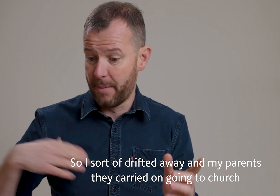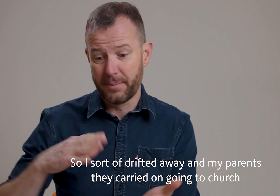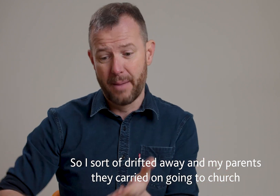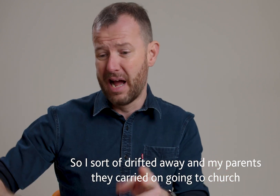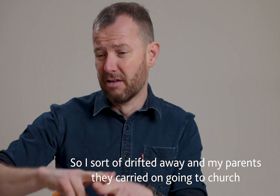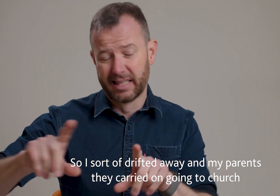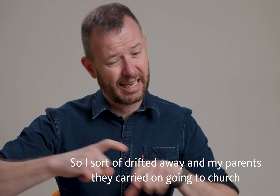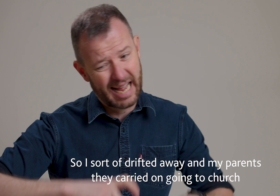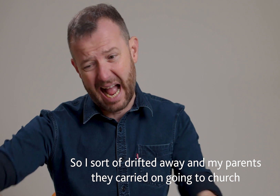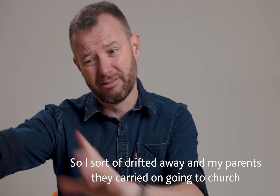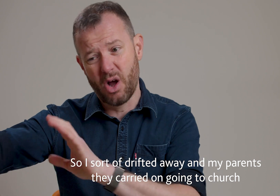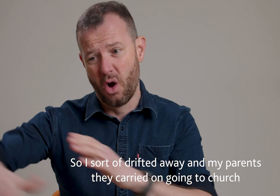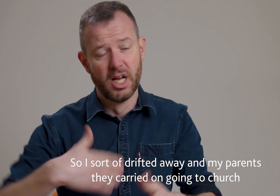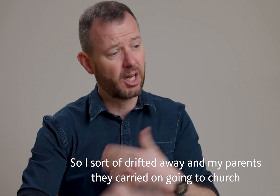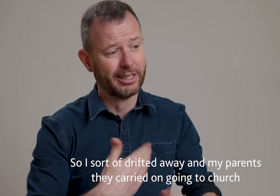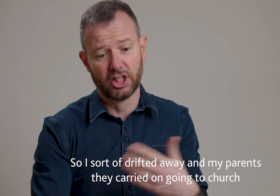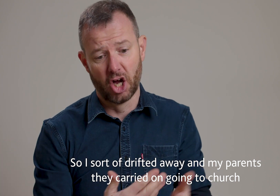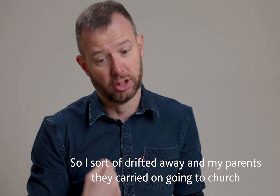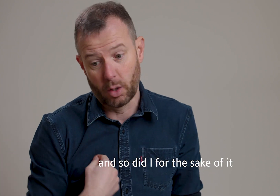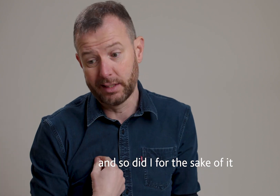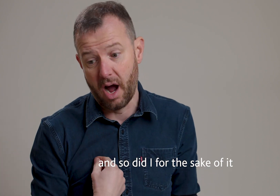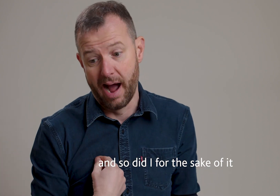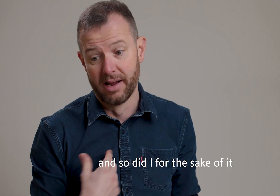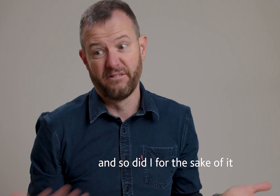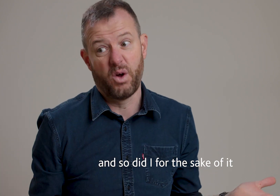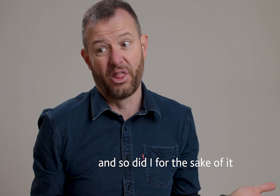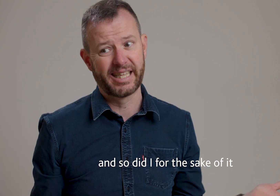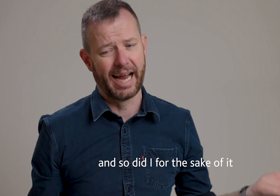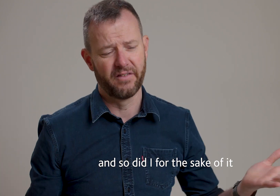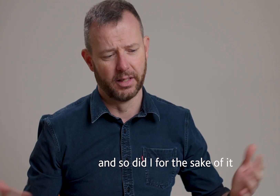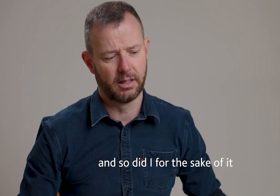Nothing up here, they carry on, going to dust of the eye for the sake of it.